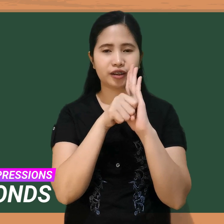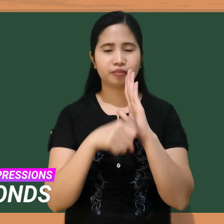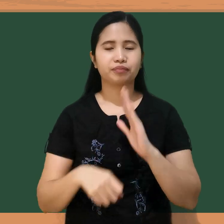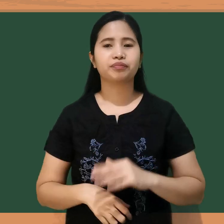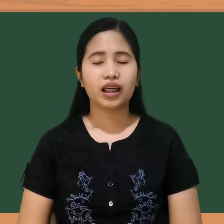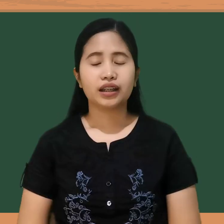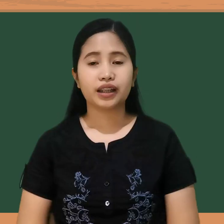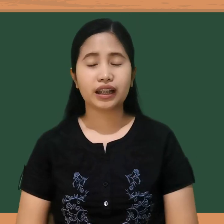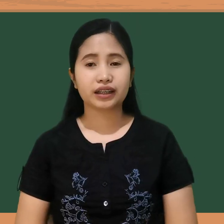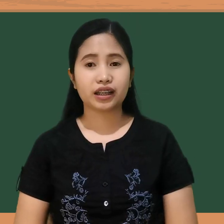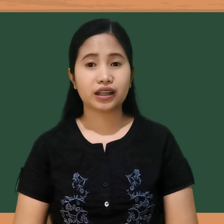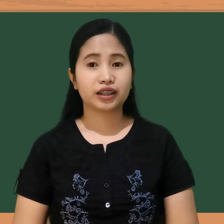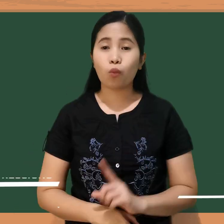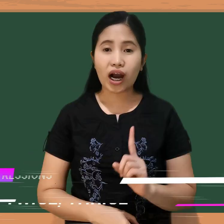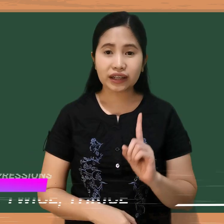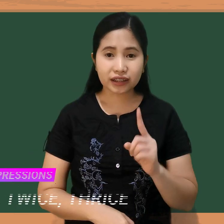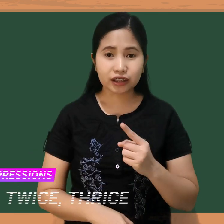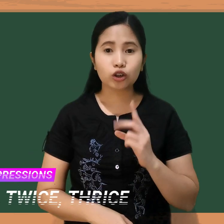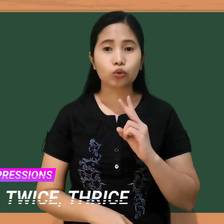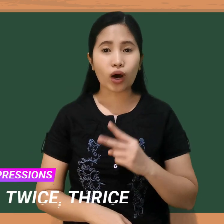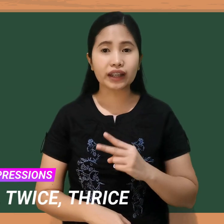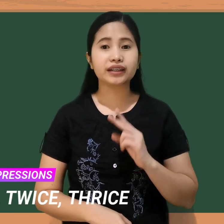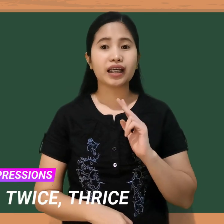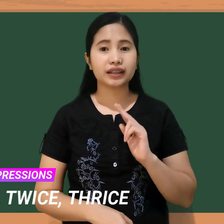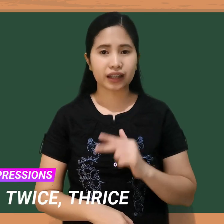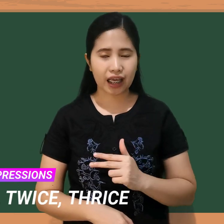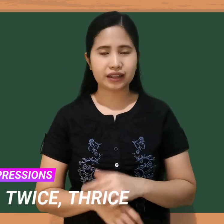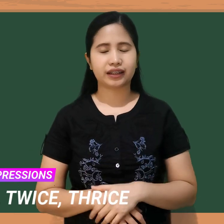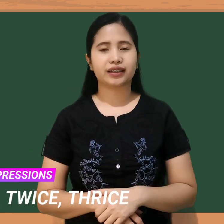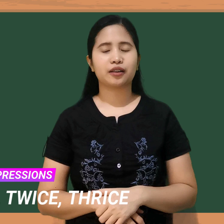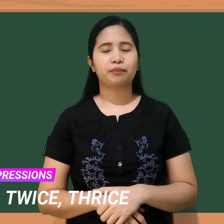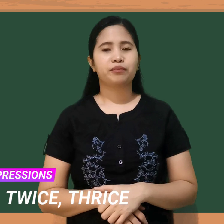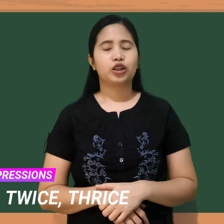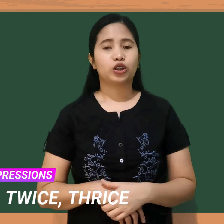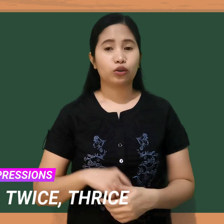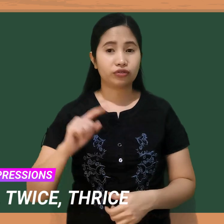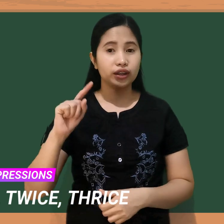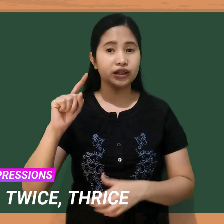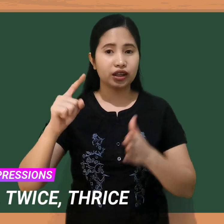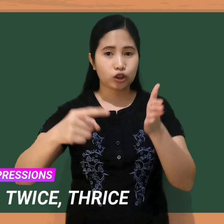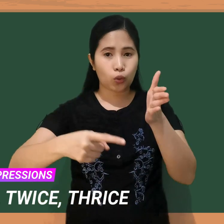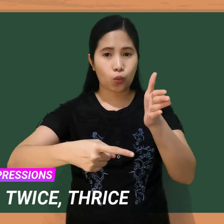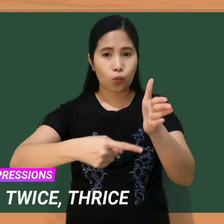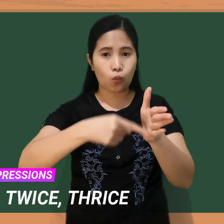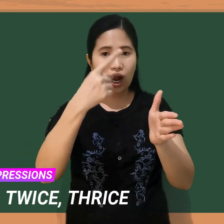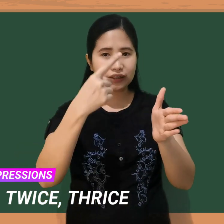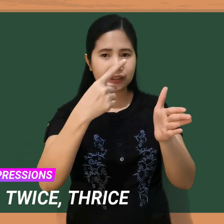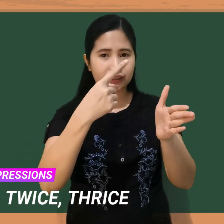seconds. Next is once, twice, and thrice. So, first is